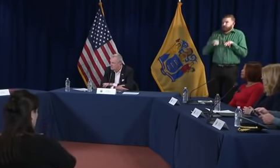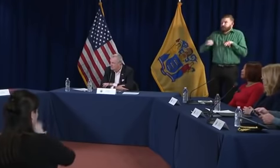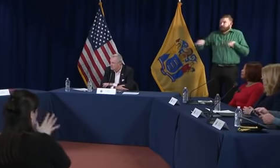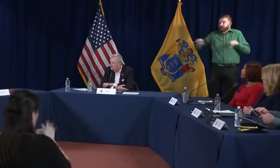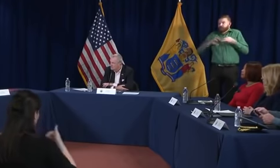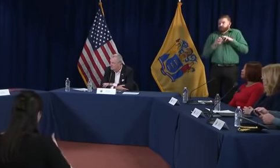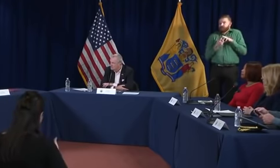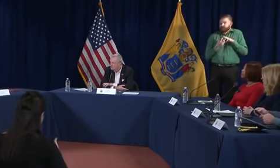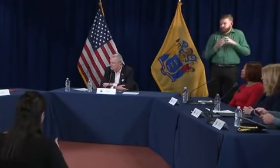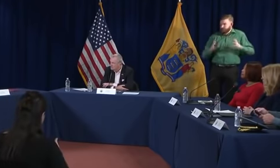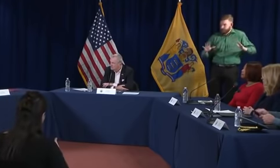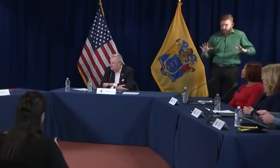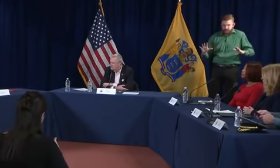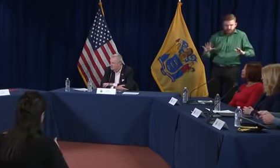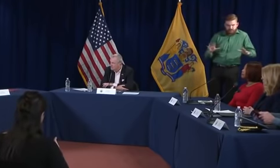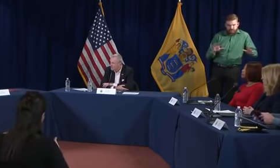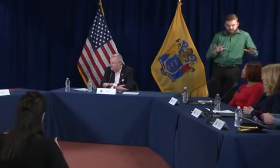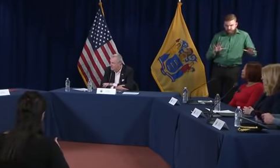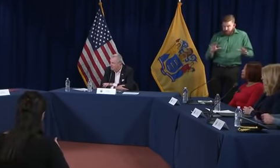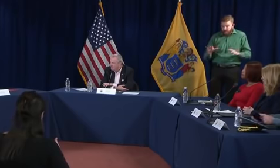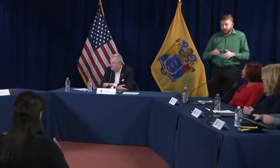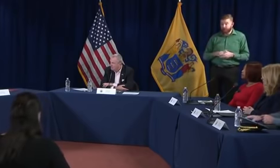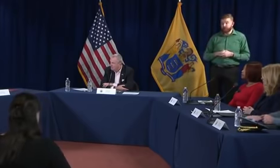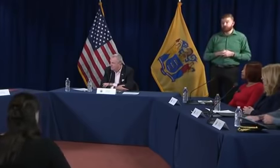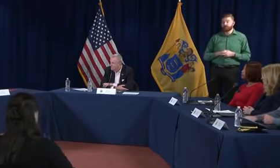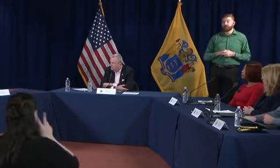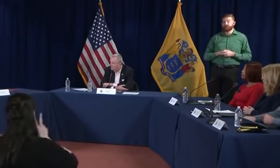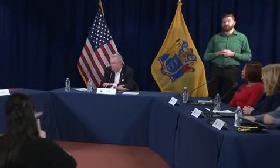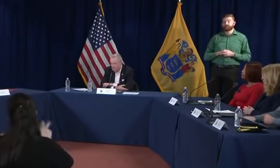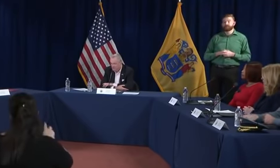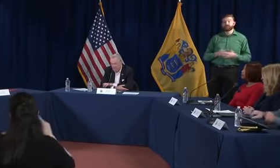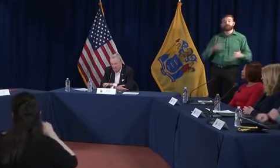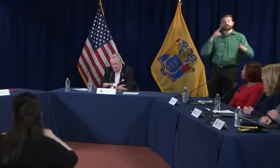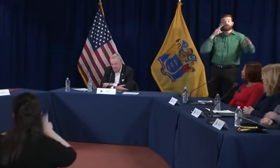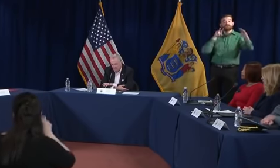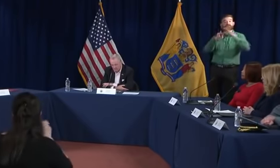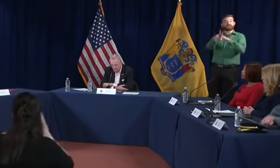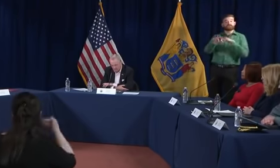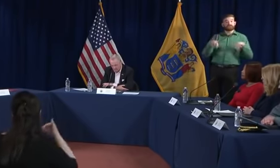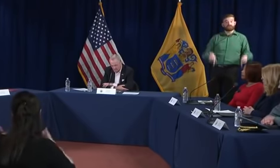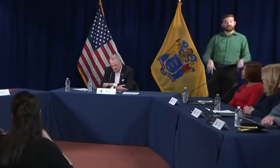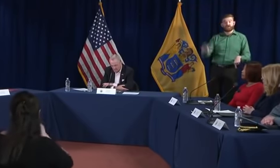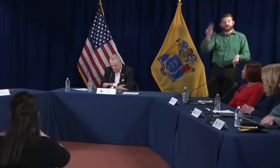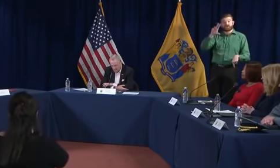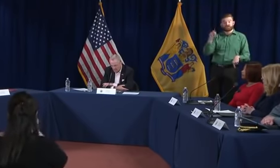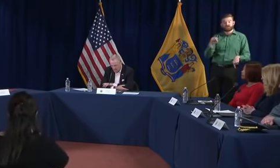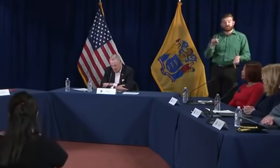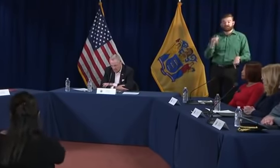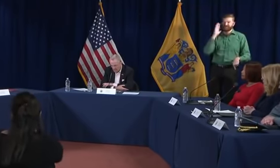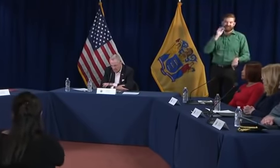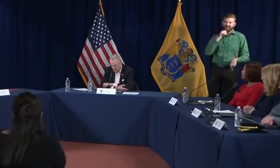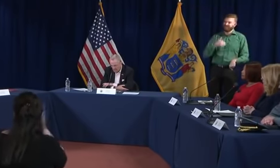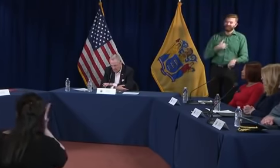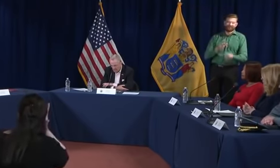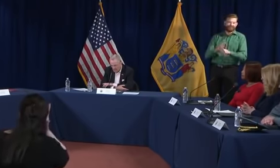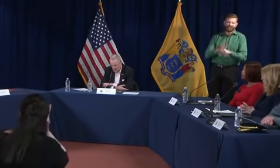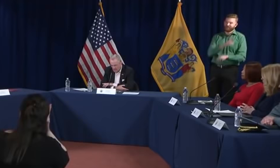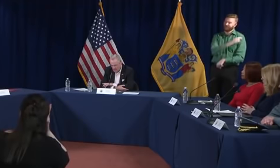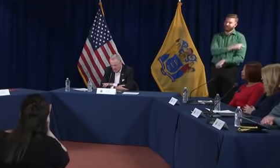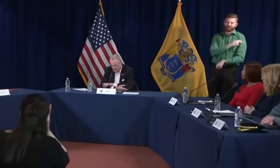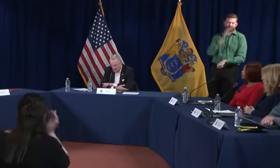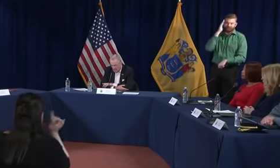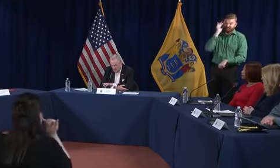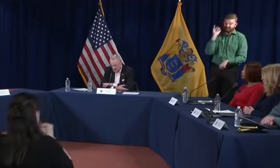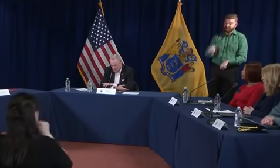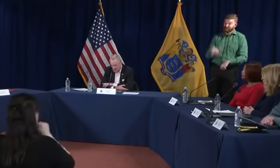United States will have far too few hospital beds if the new coronavirus continues